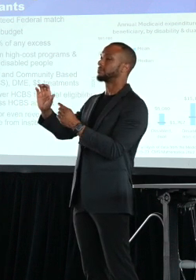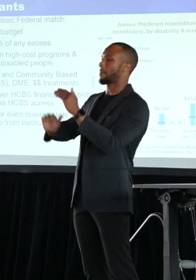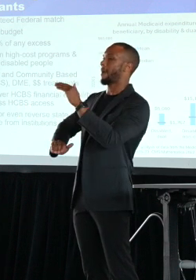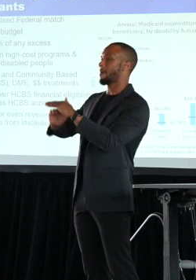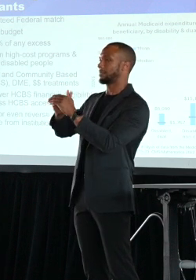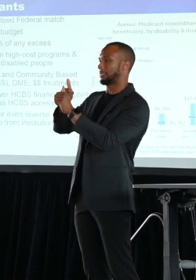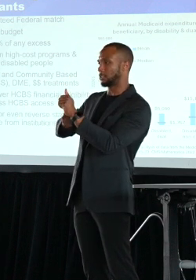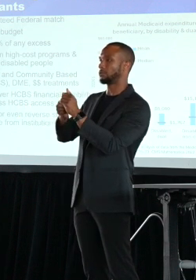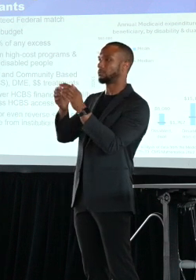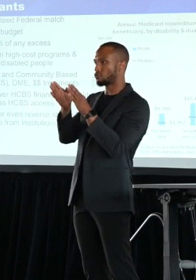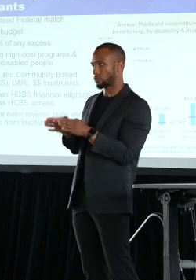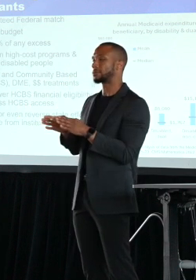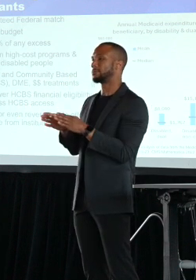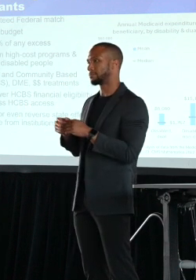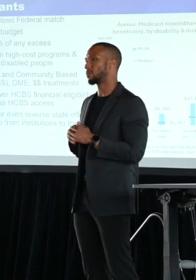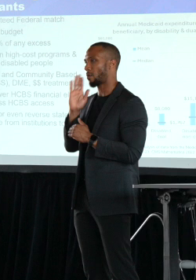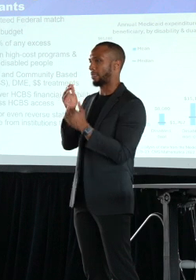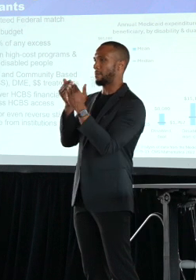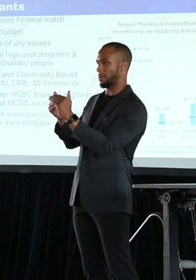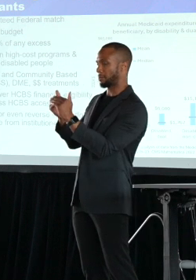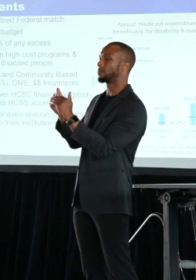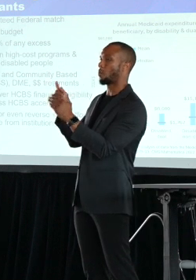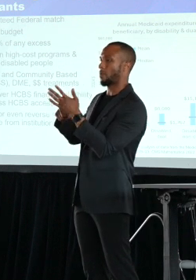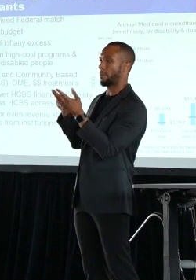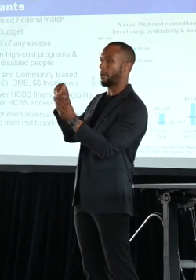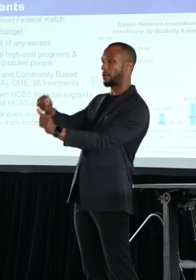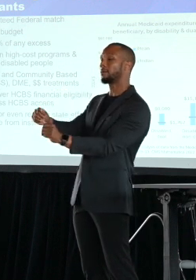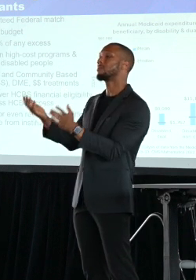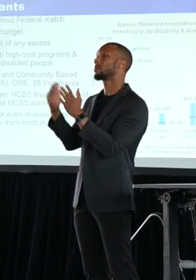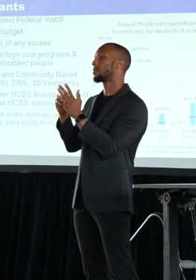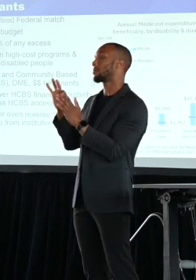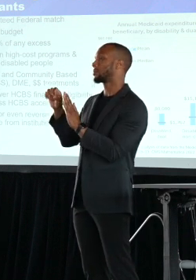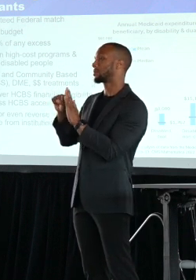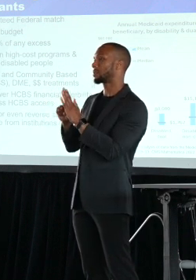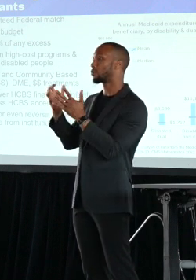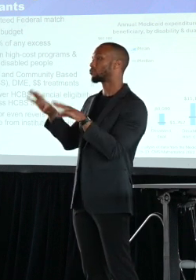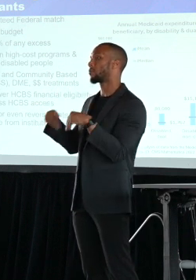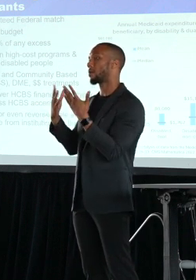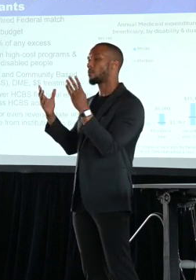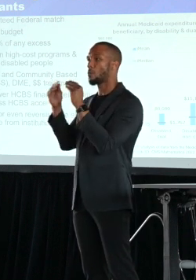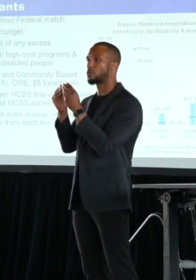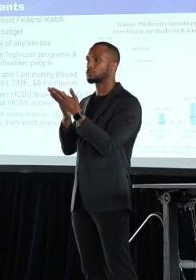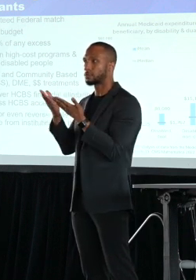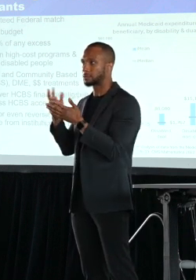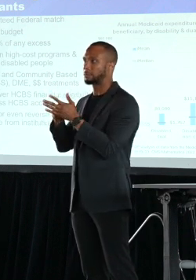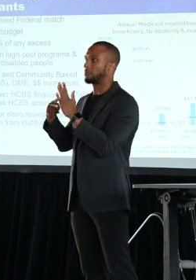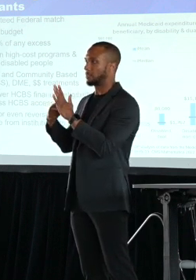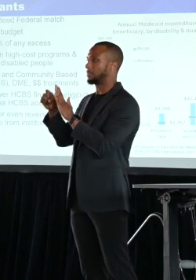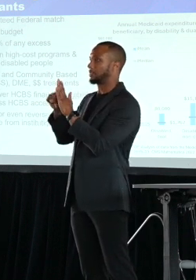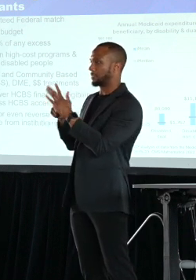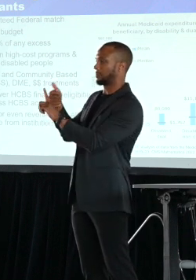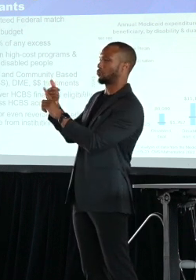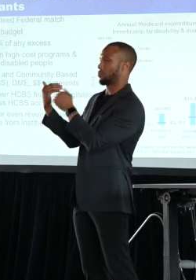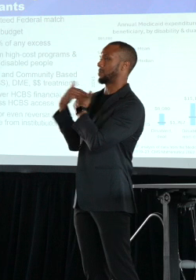And sadly, this would have the greatest impact on high-cost programs, people with high medical needs,